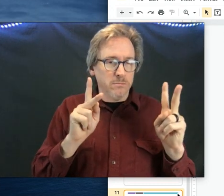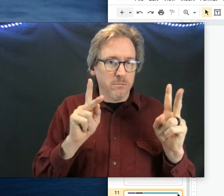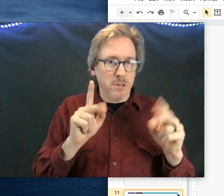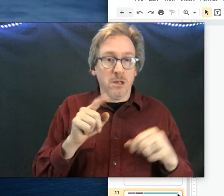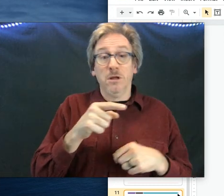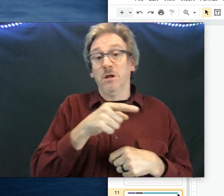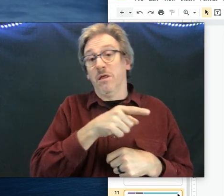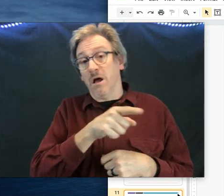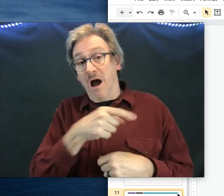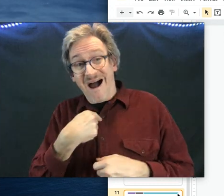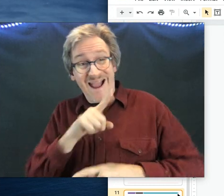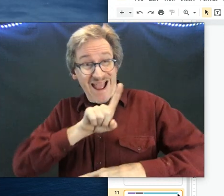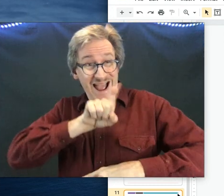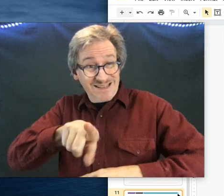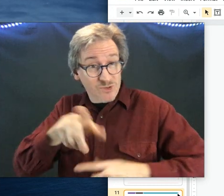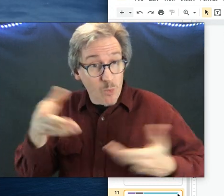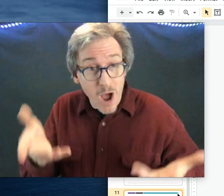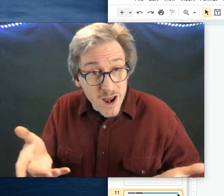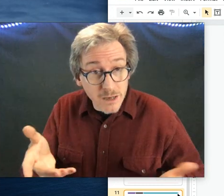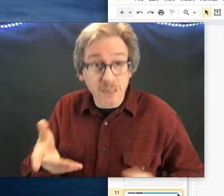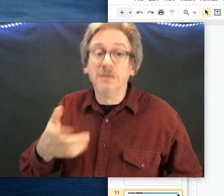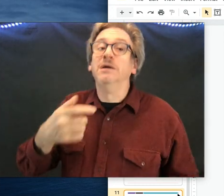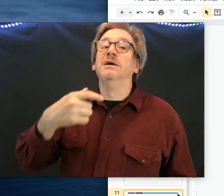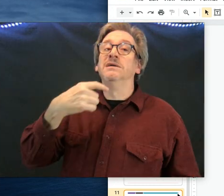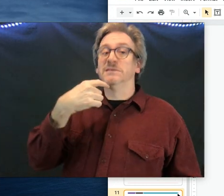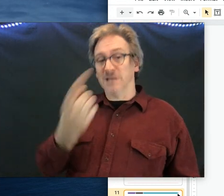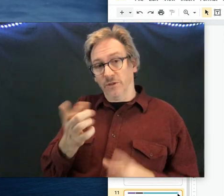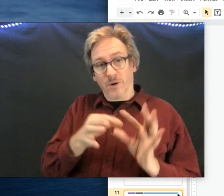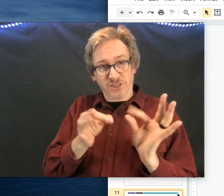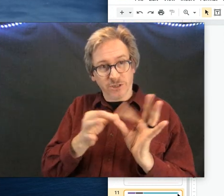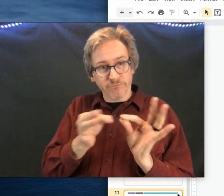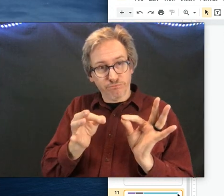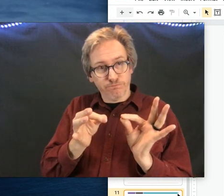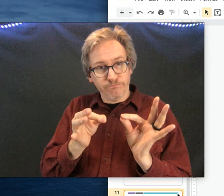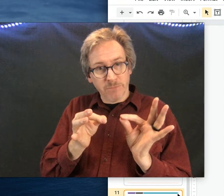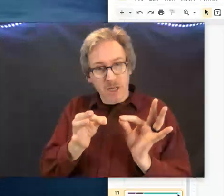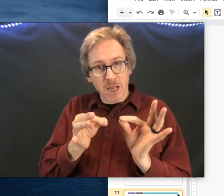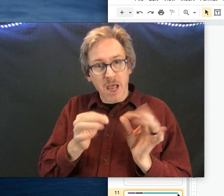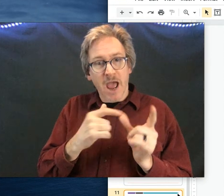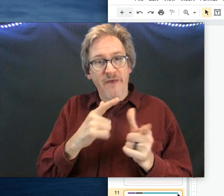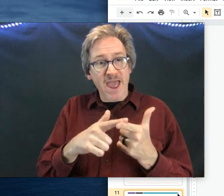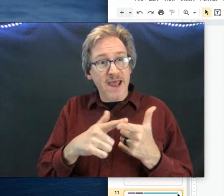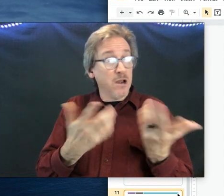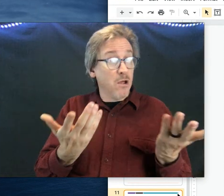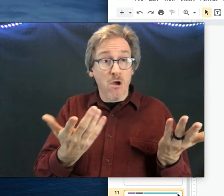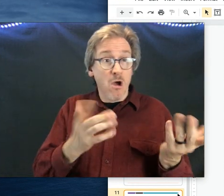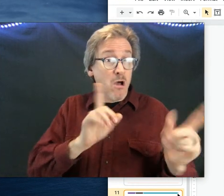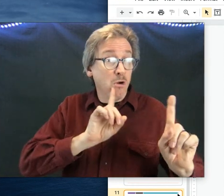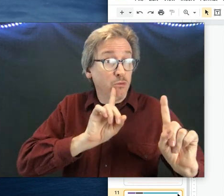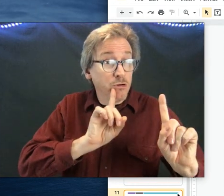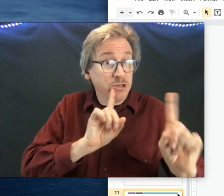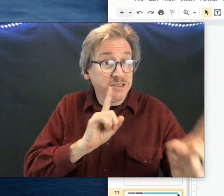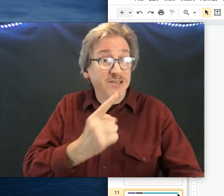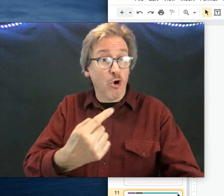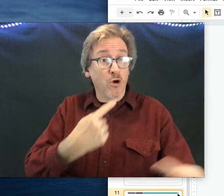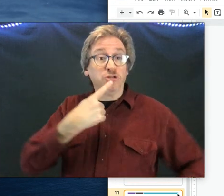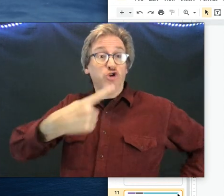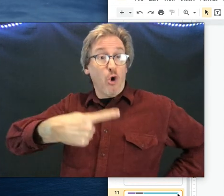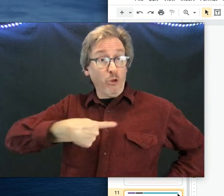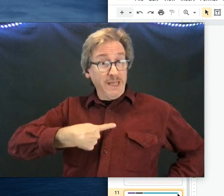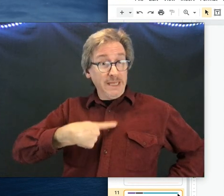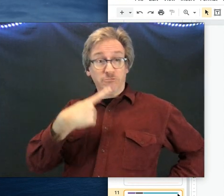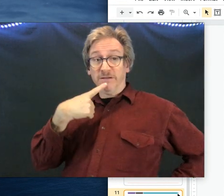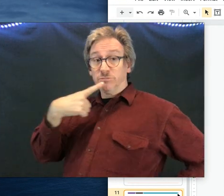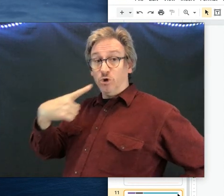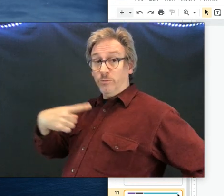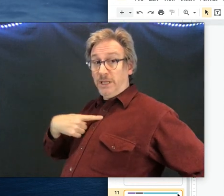people. I asked what. Tell the question, and then they